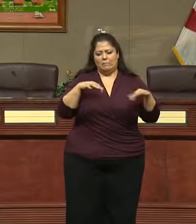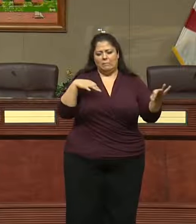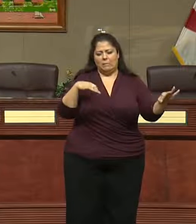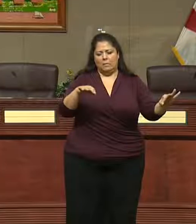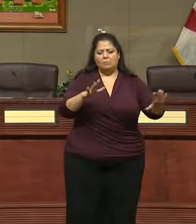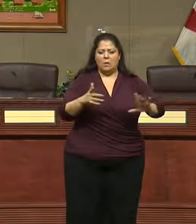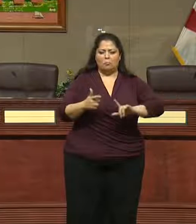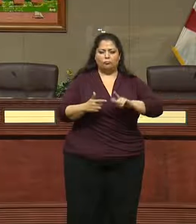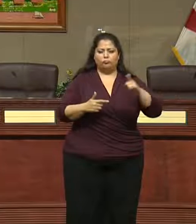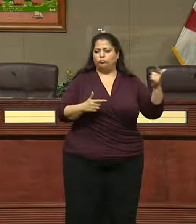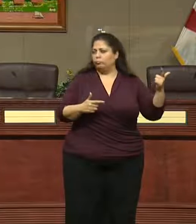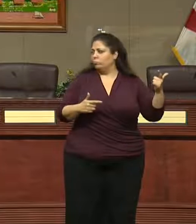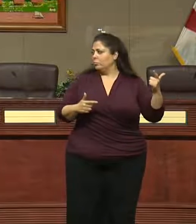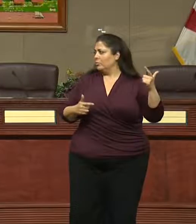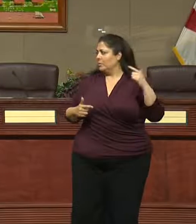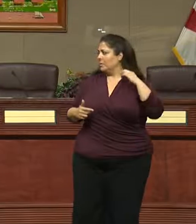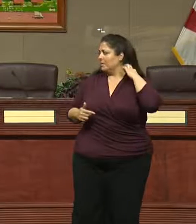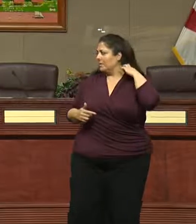Tim?